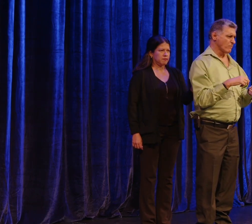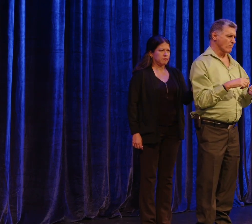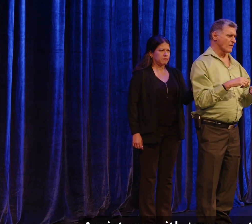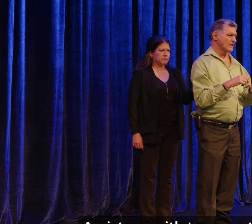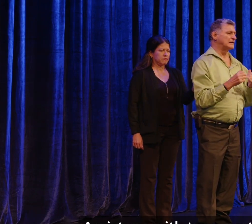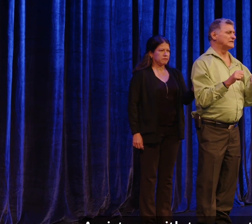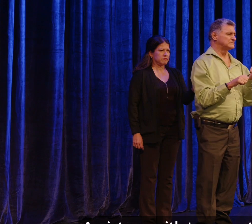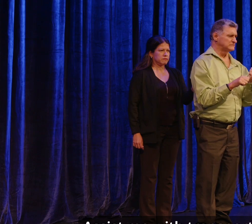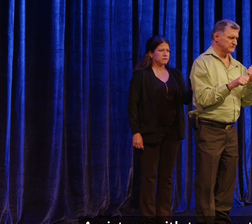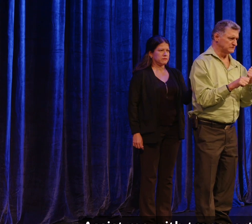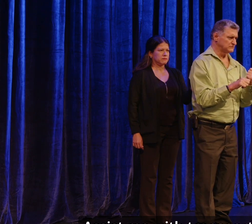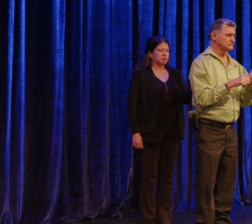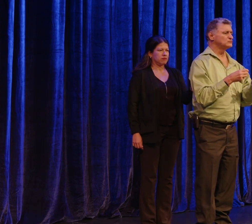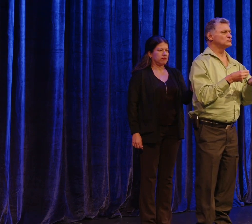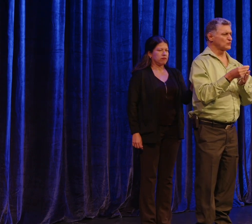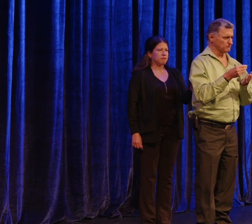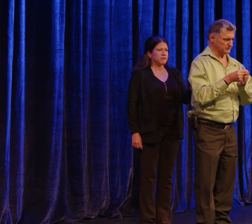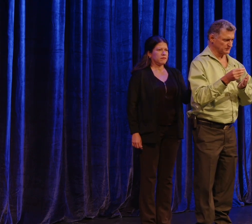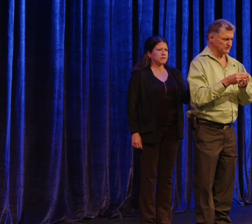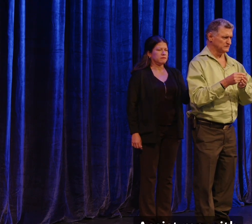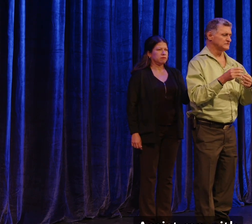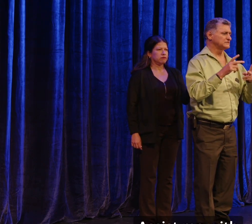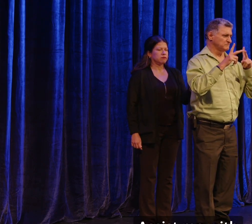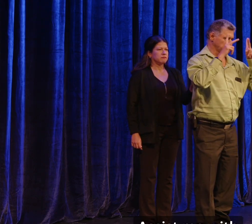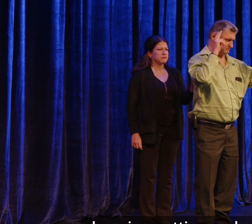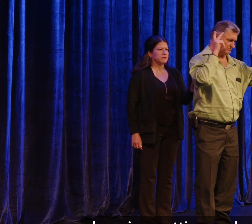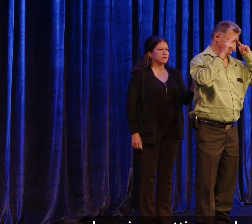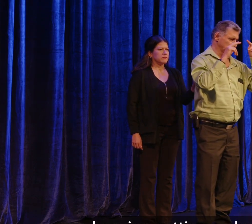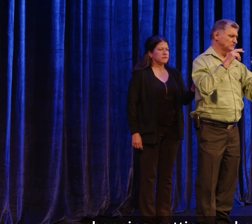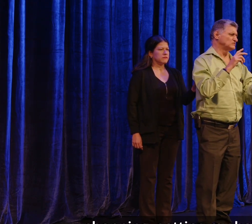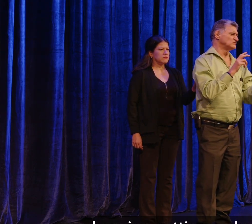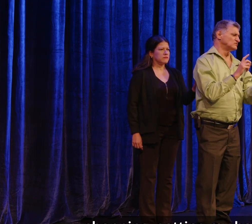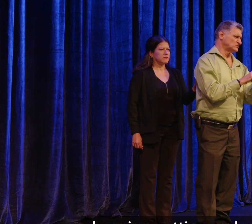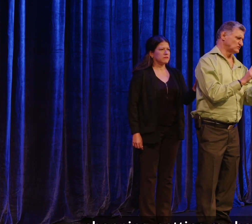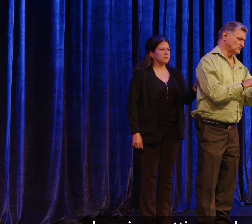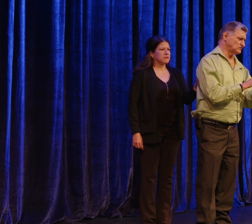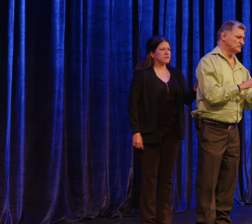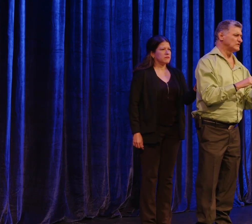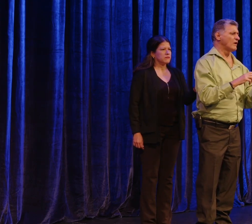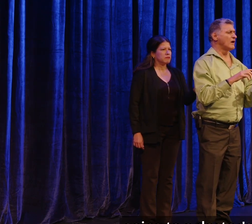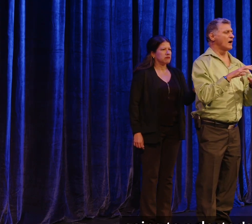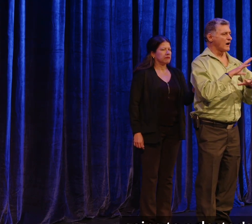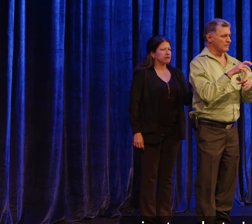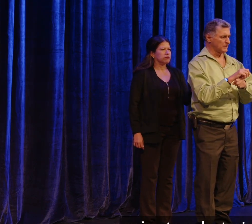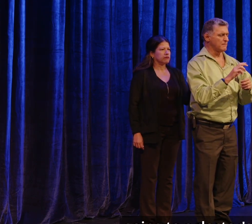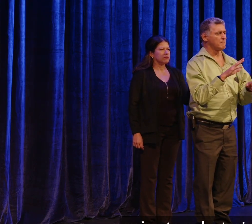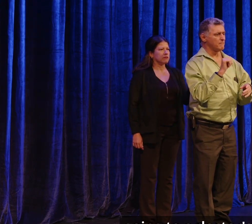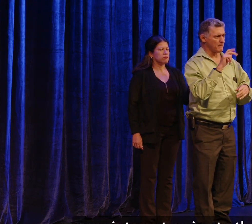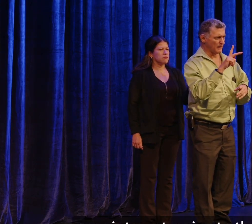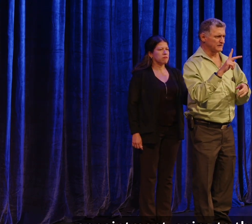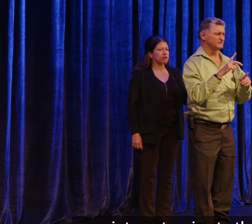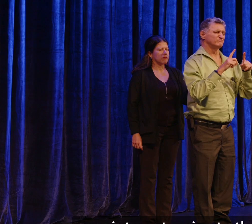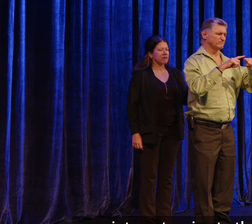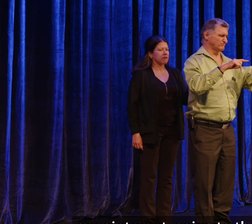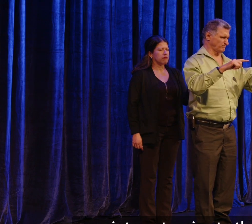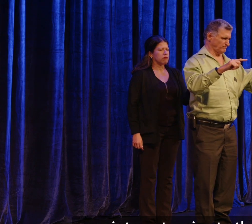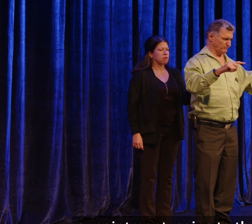assist me with transportation, assist me with shopping, getting my hair cut, going to a doctor's appointment, going to the